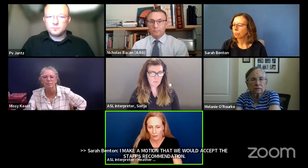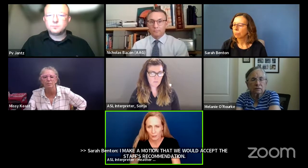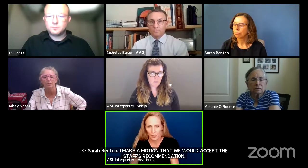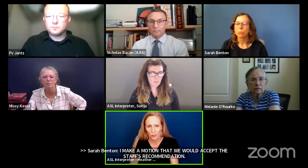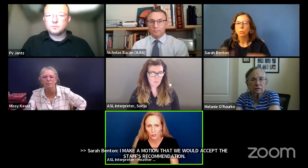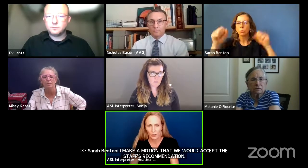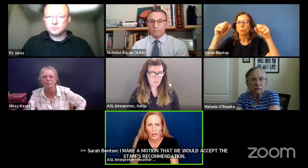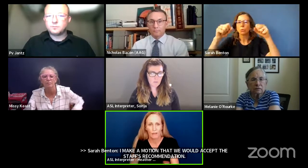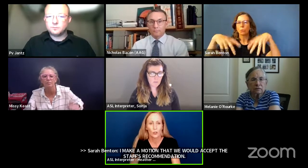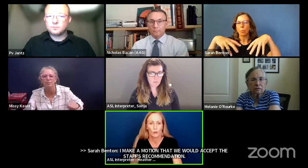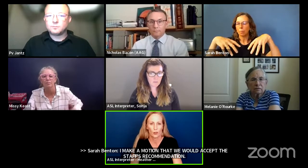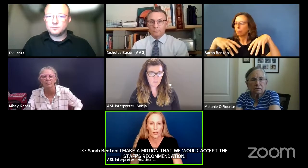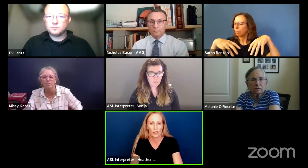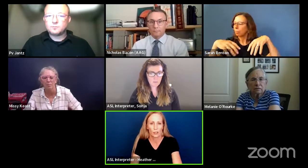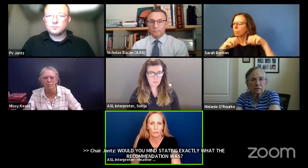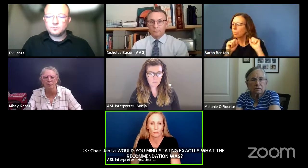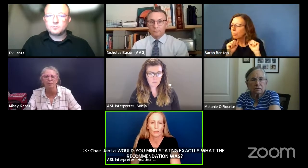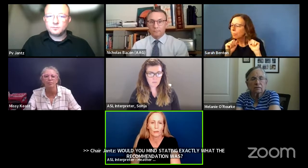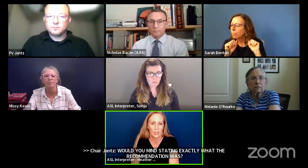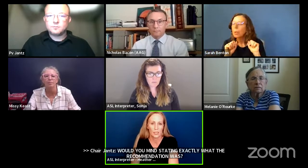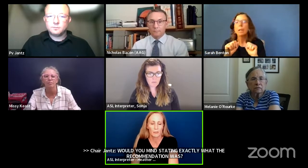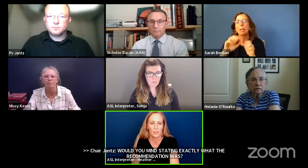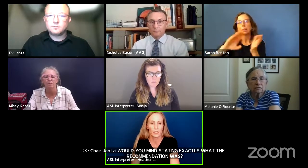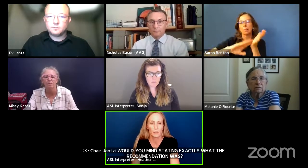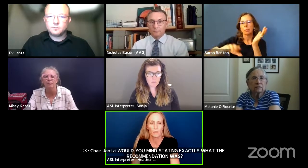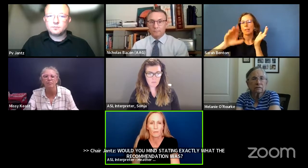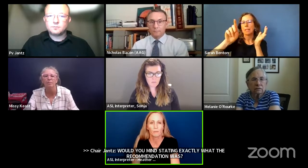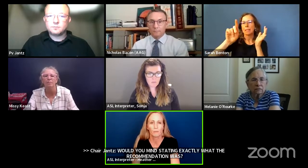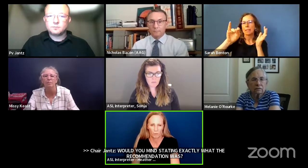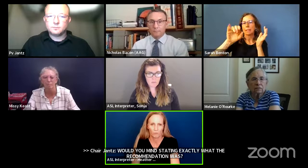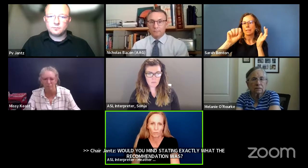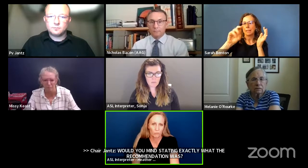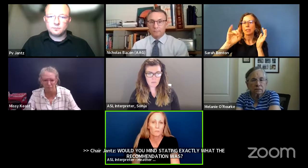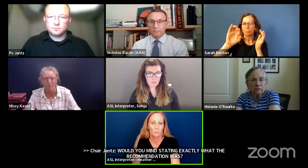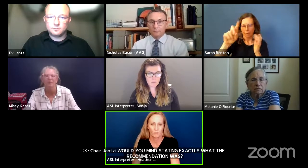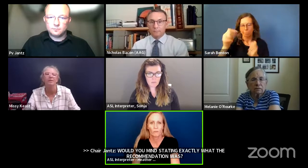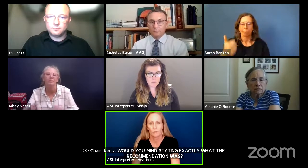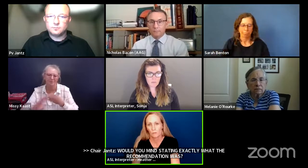The recommendation is to have no further action. It's dismissed.